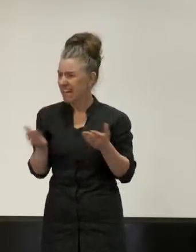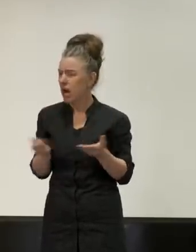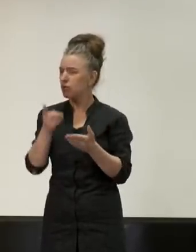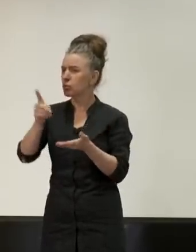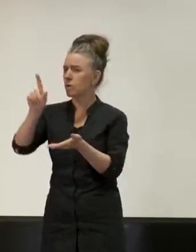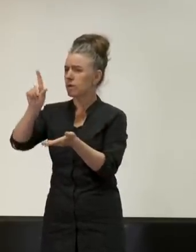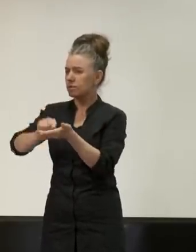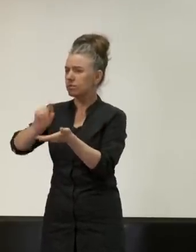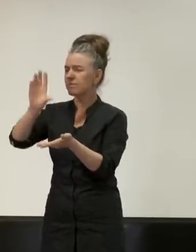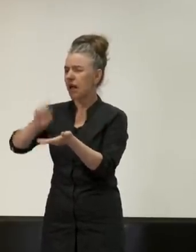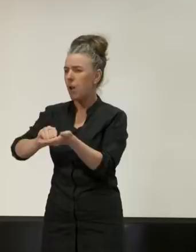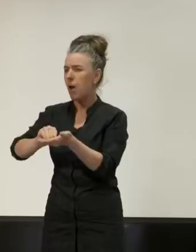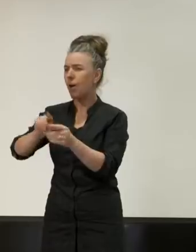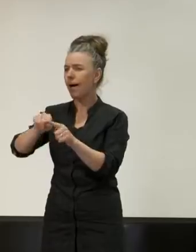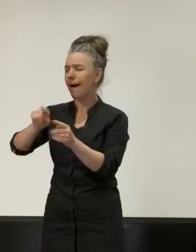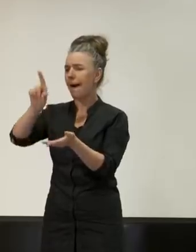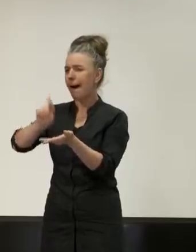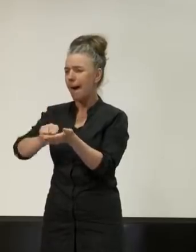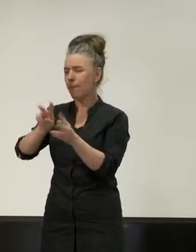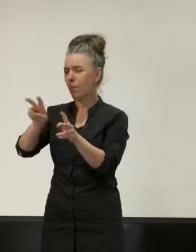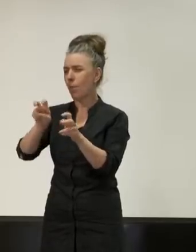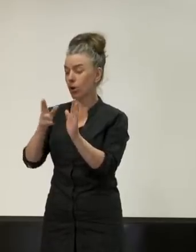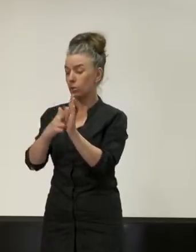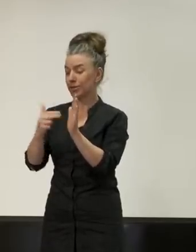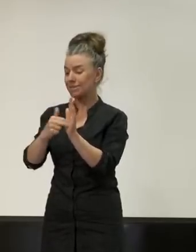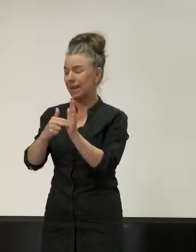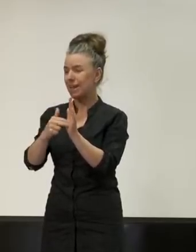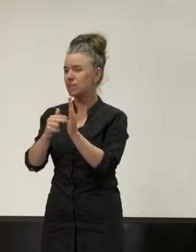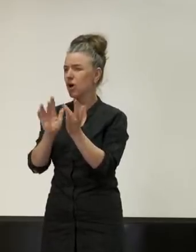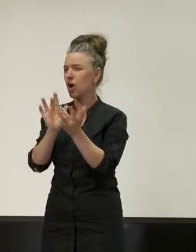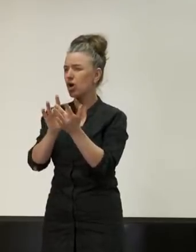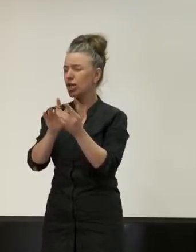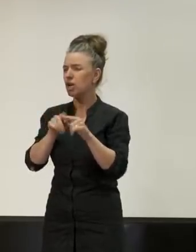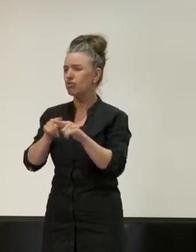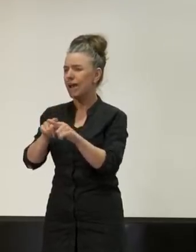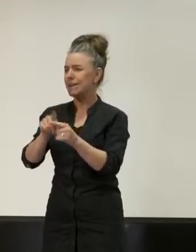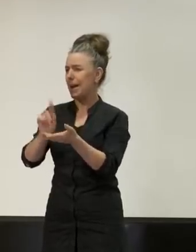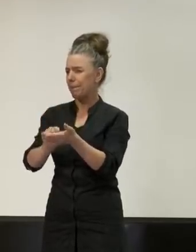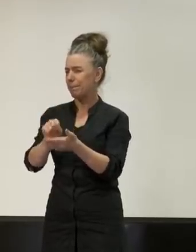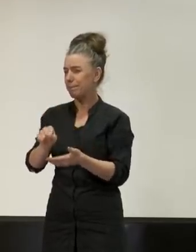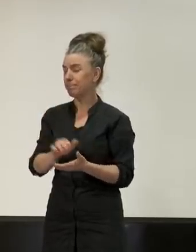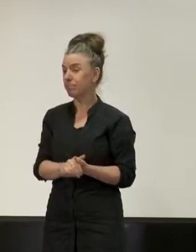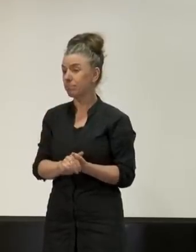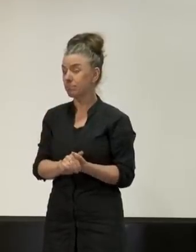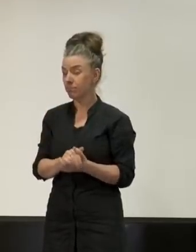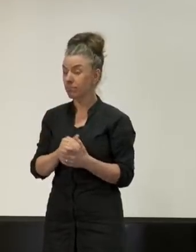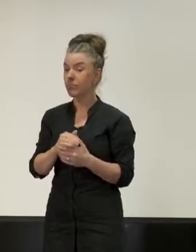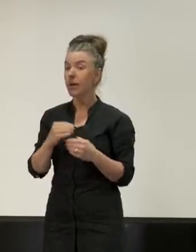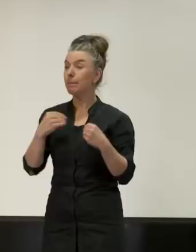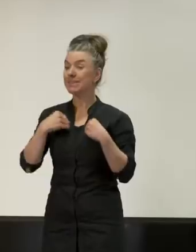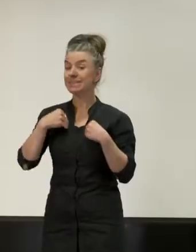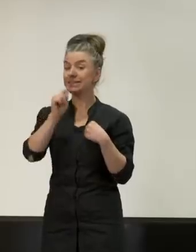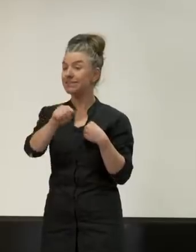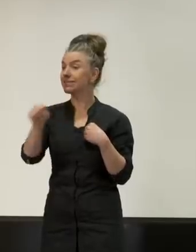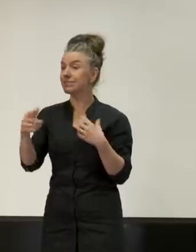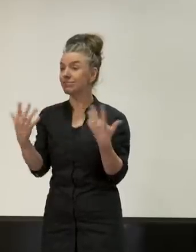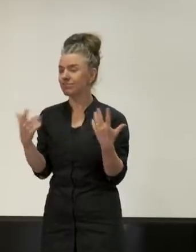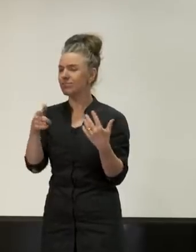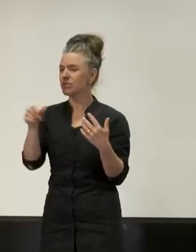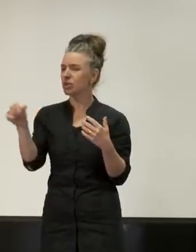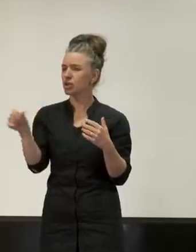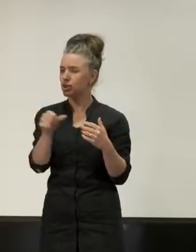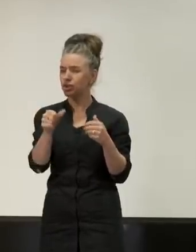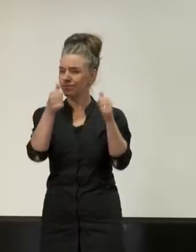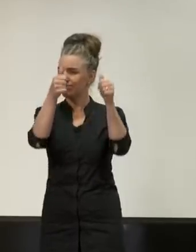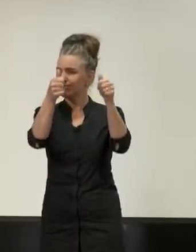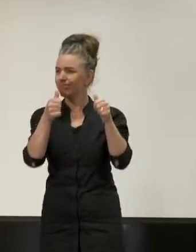Tracer app as a handy and easy way to do that. 8, businesses should help people keep track of their movements by displaying the Ministry of